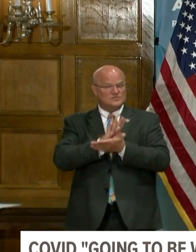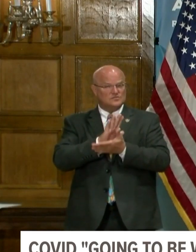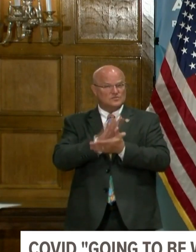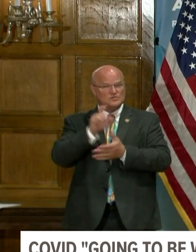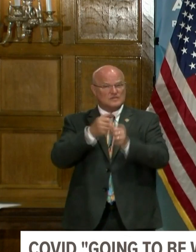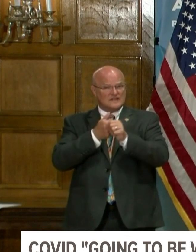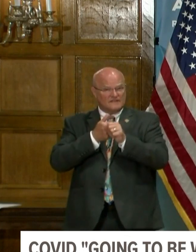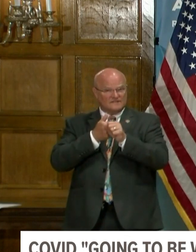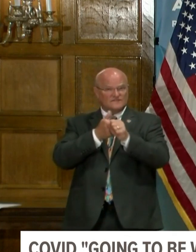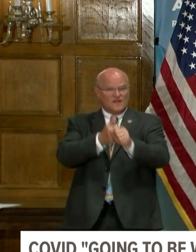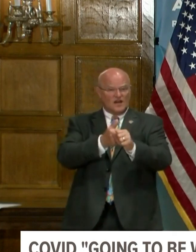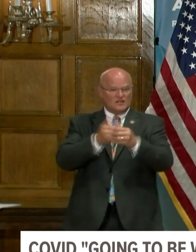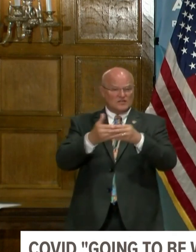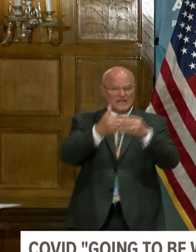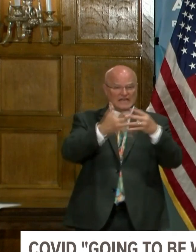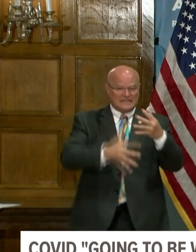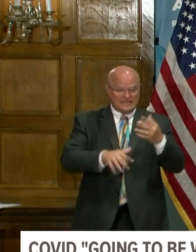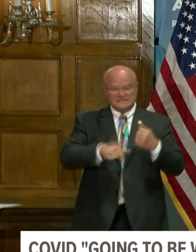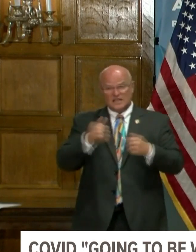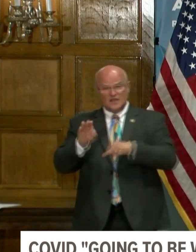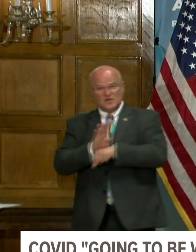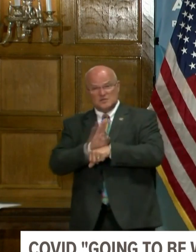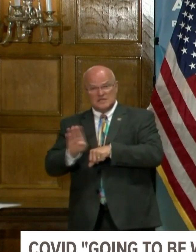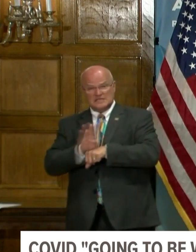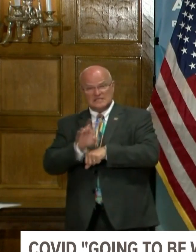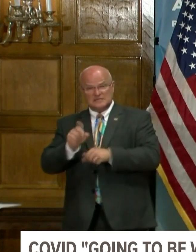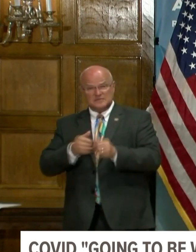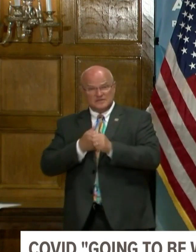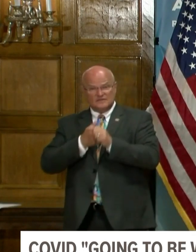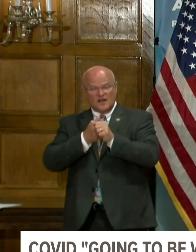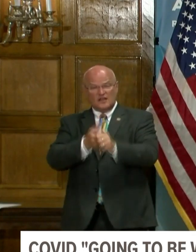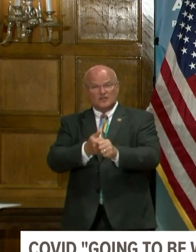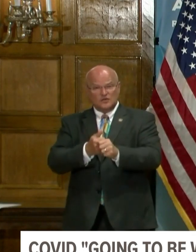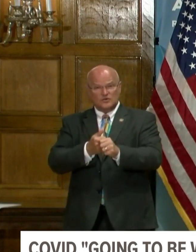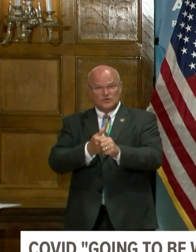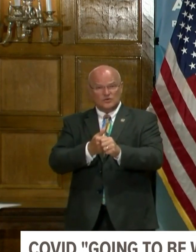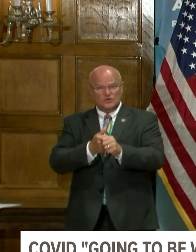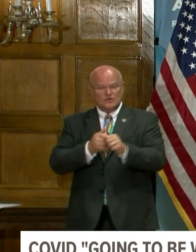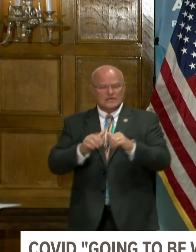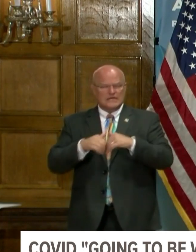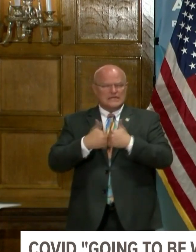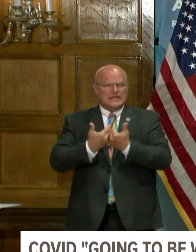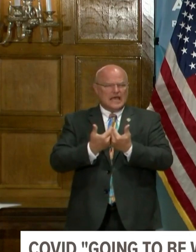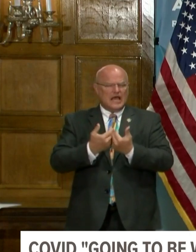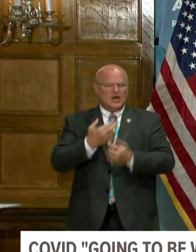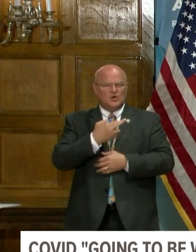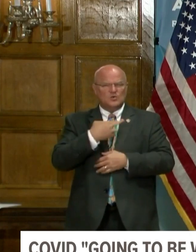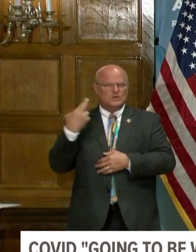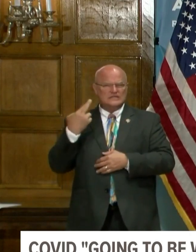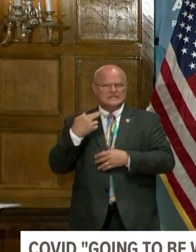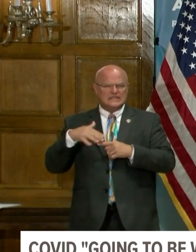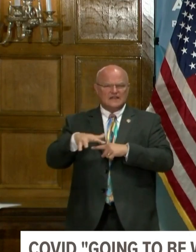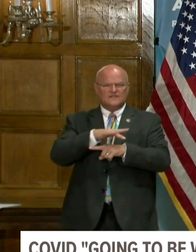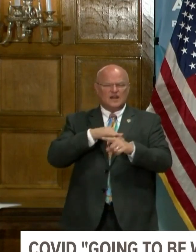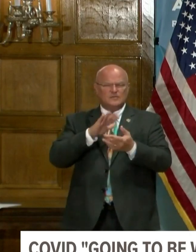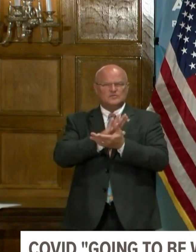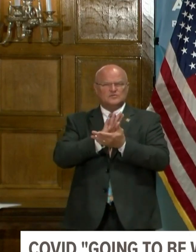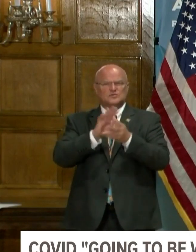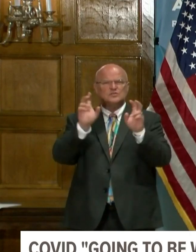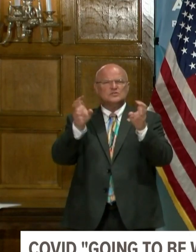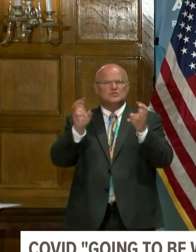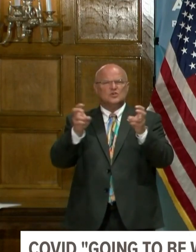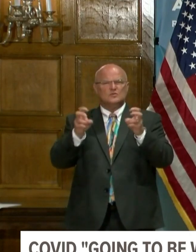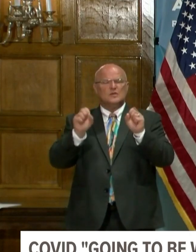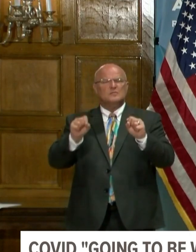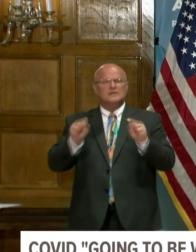have to follow similar to what other businesses have to do? And how risky an environment is a school in terms of